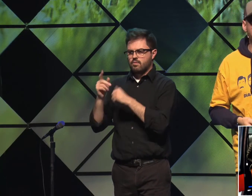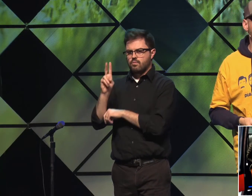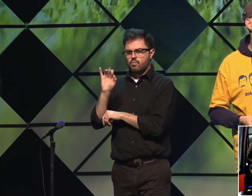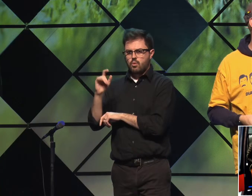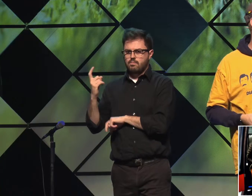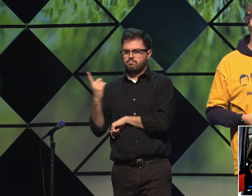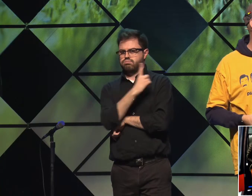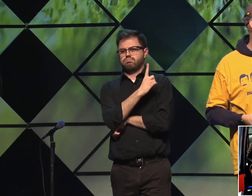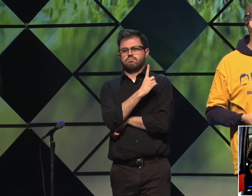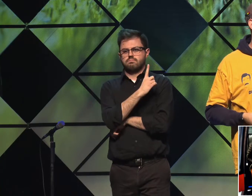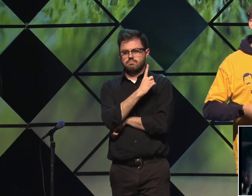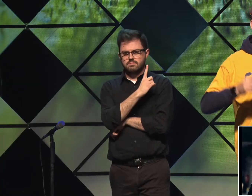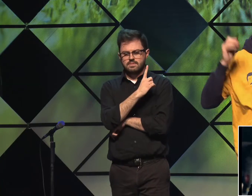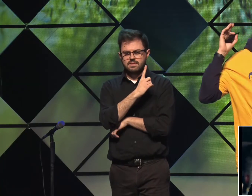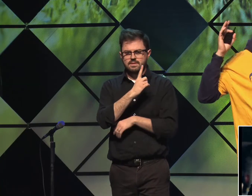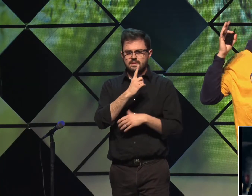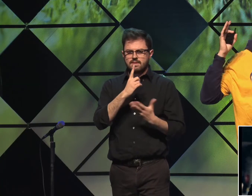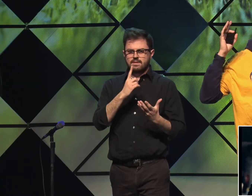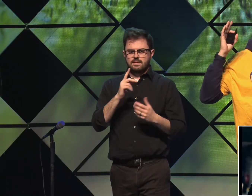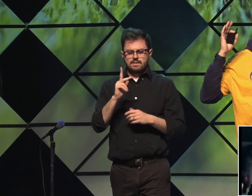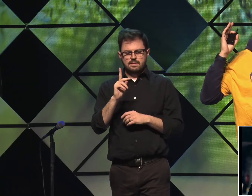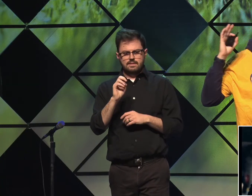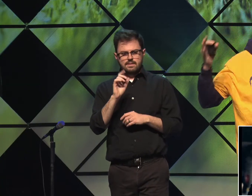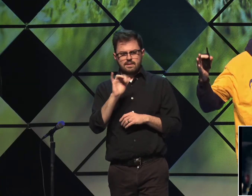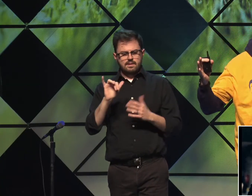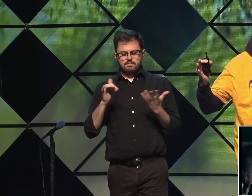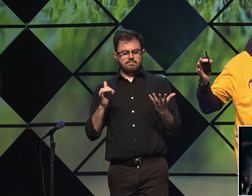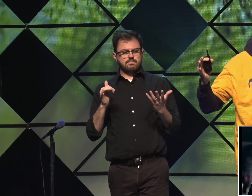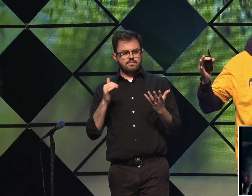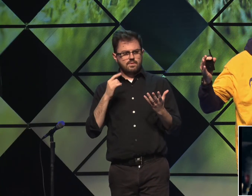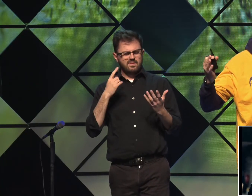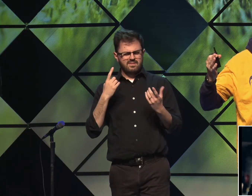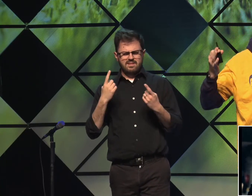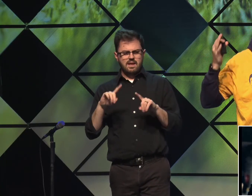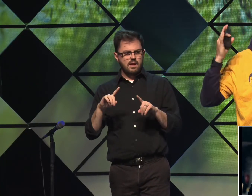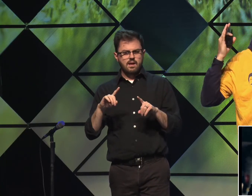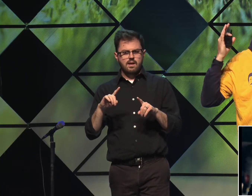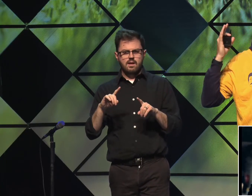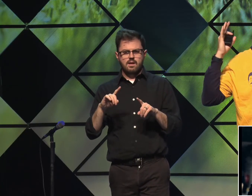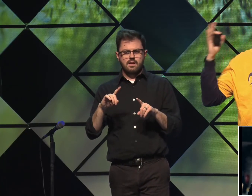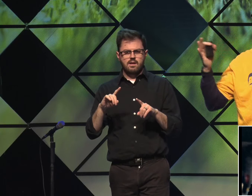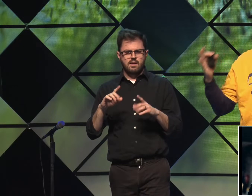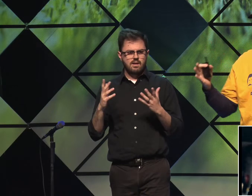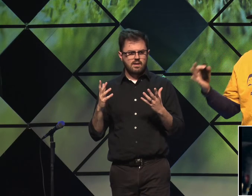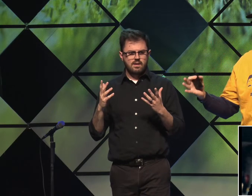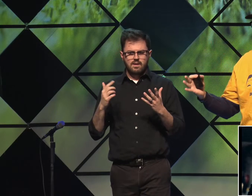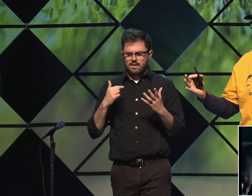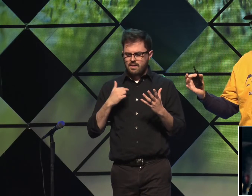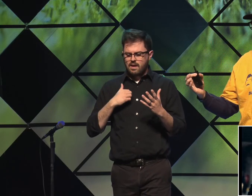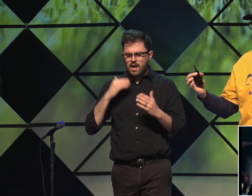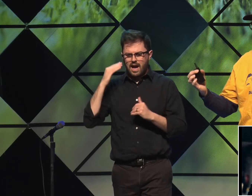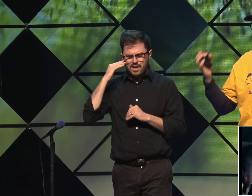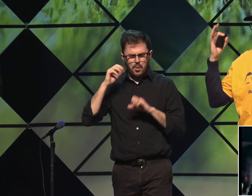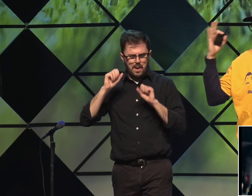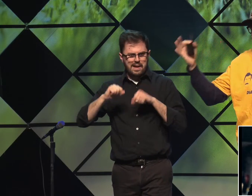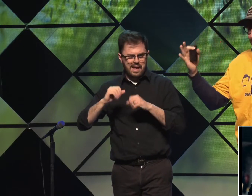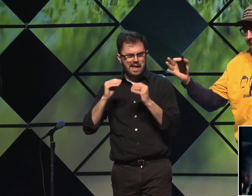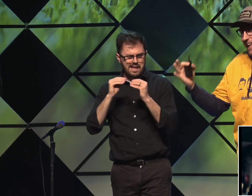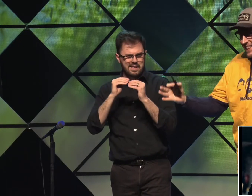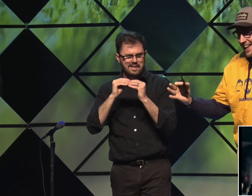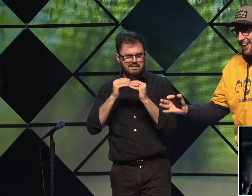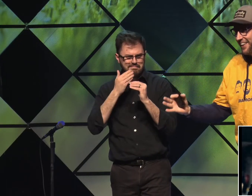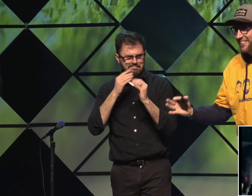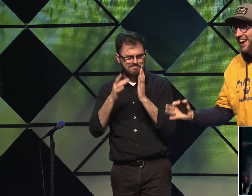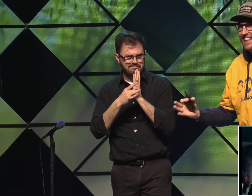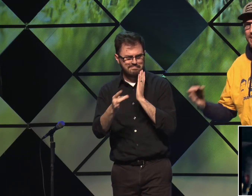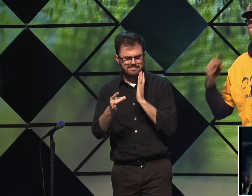walked away. And like she's left like, what happened? Like, I know I'm a good kisser. Why did it